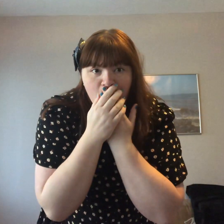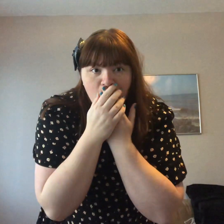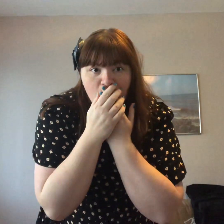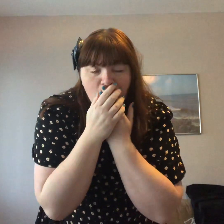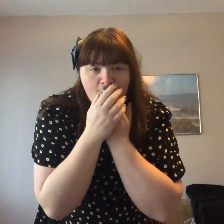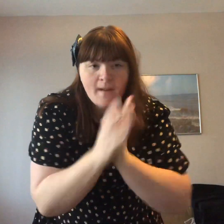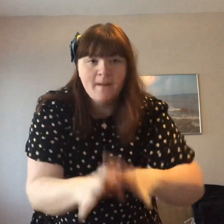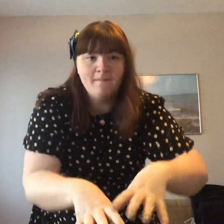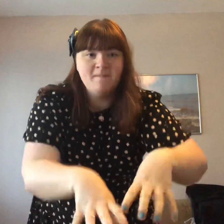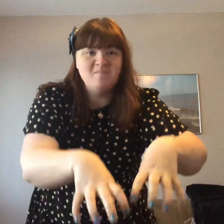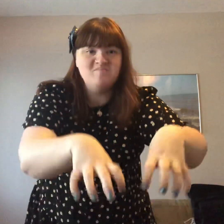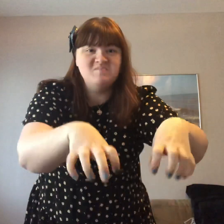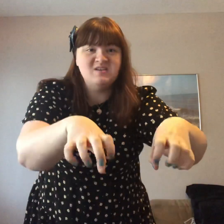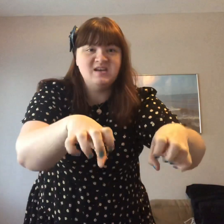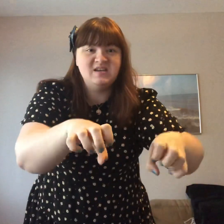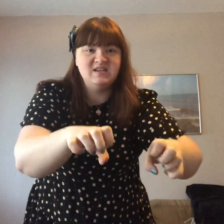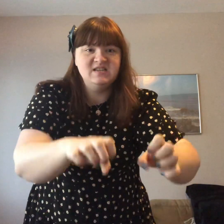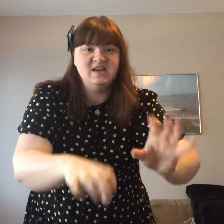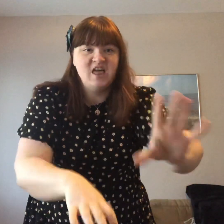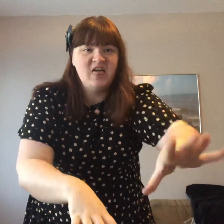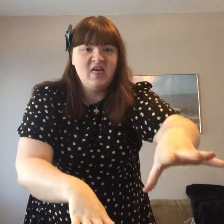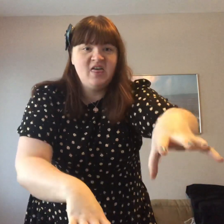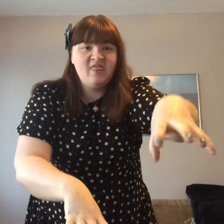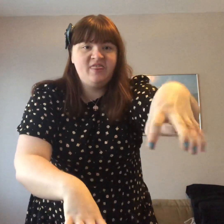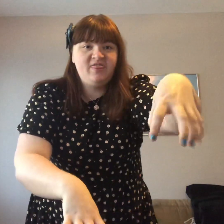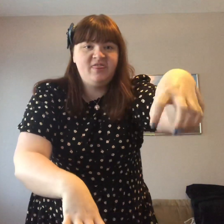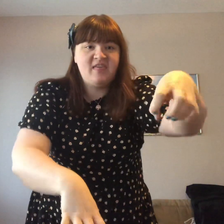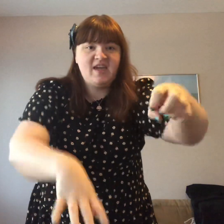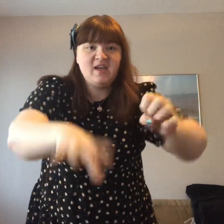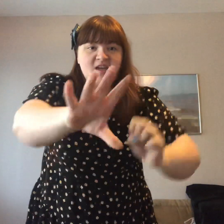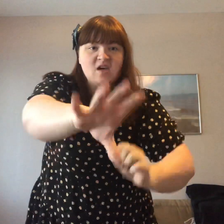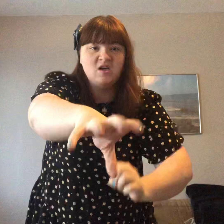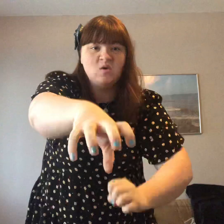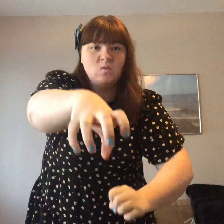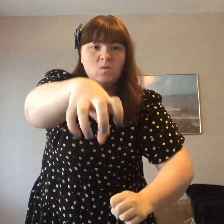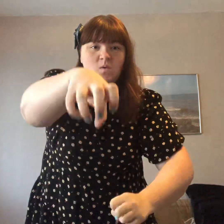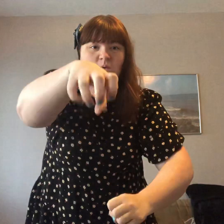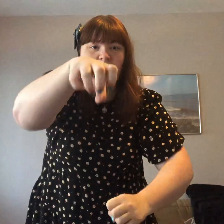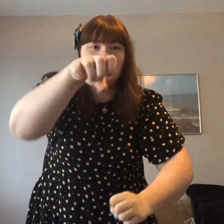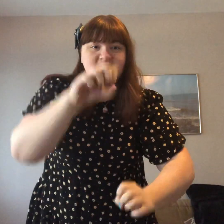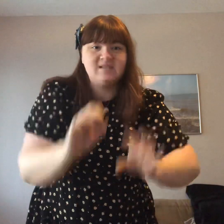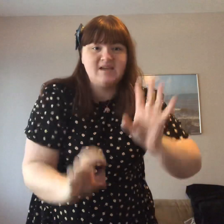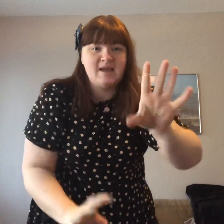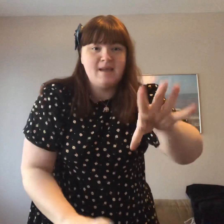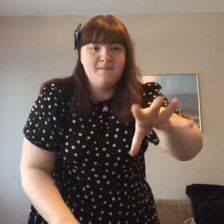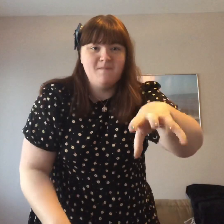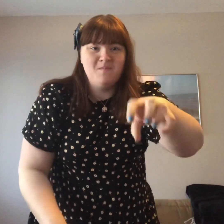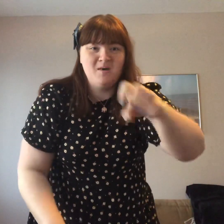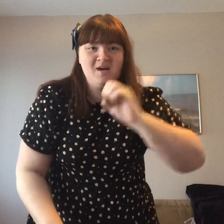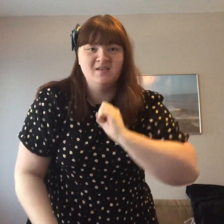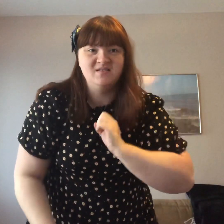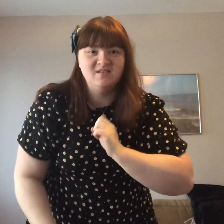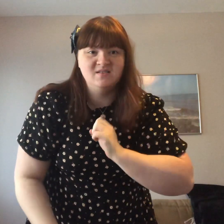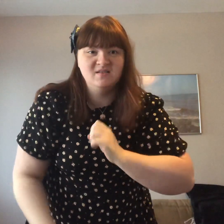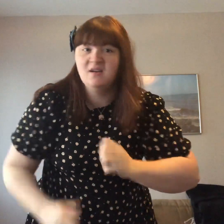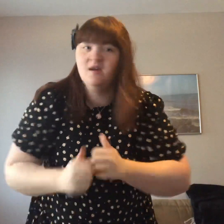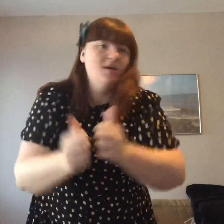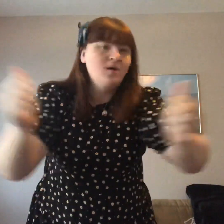Uh-oh. Mud. Thick, oozy mud.